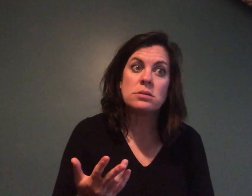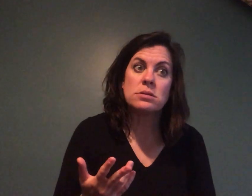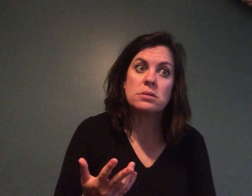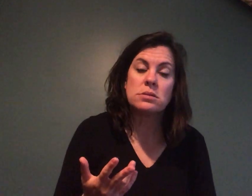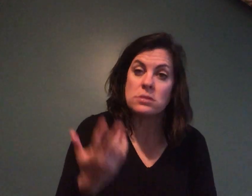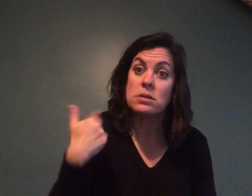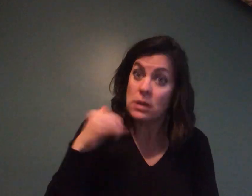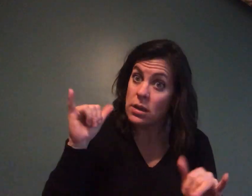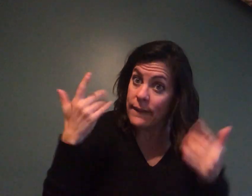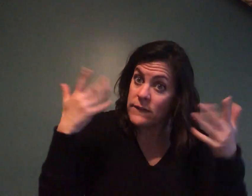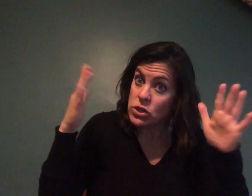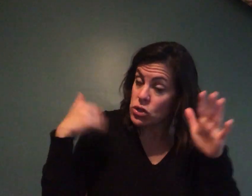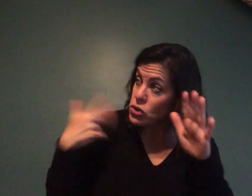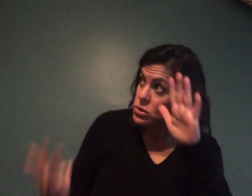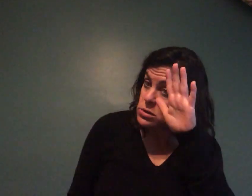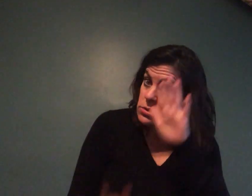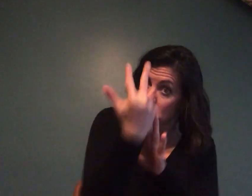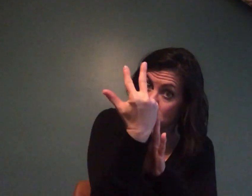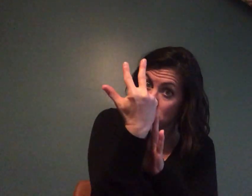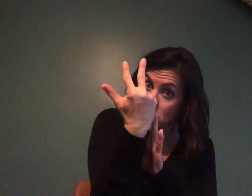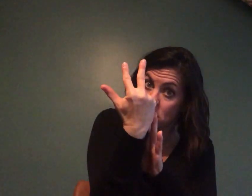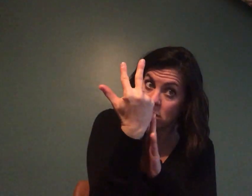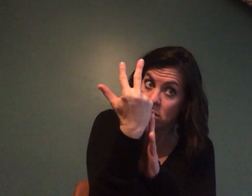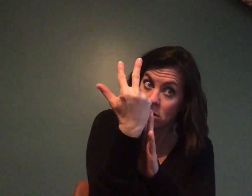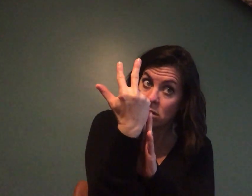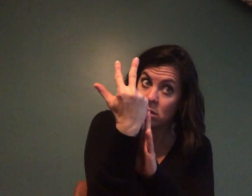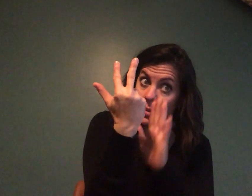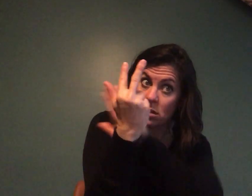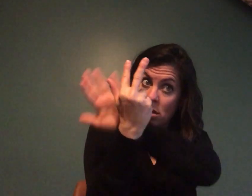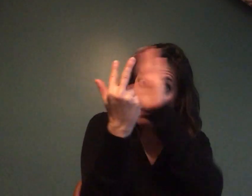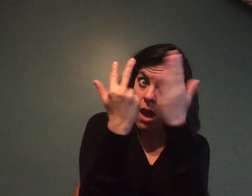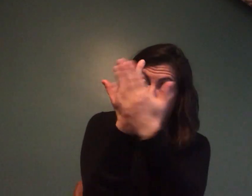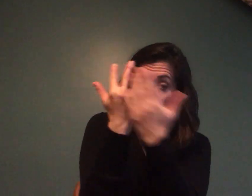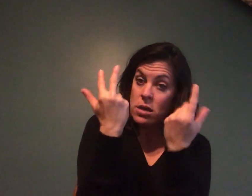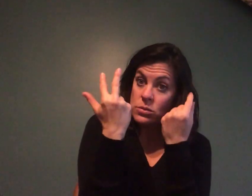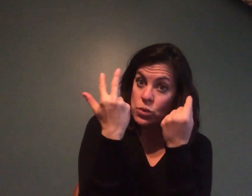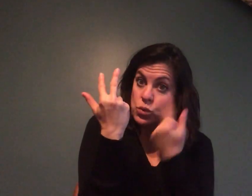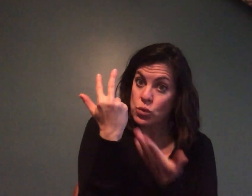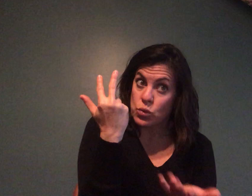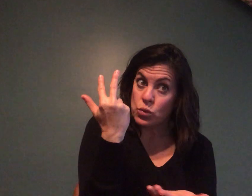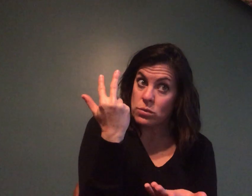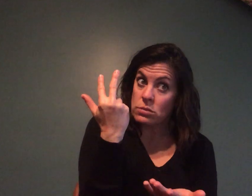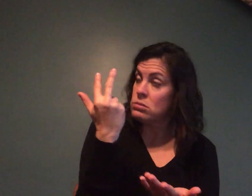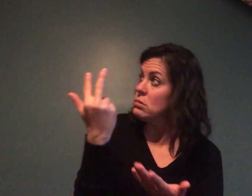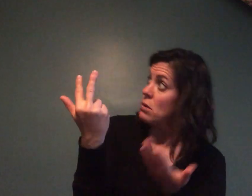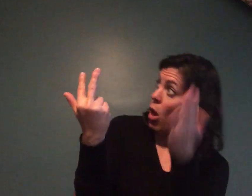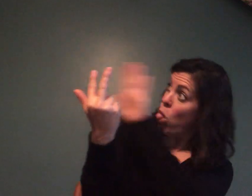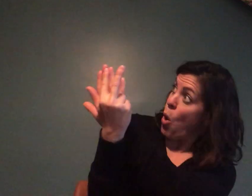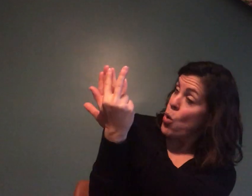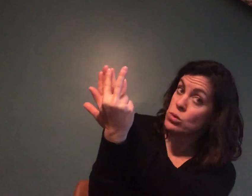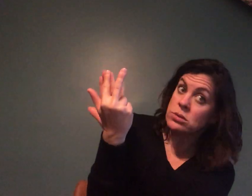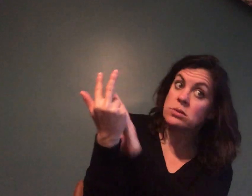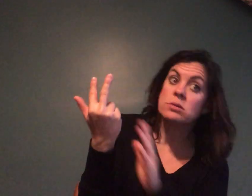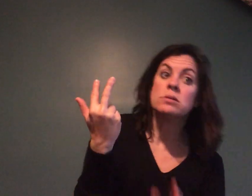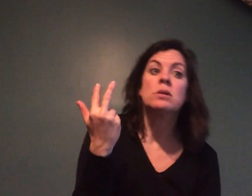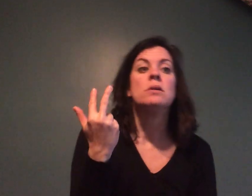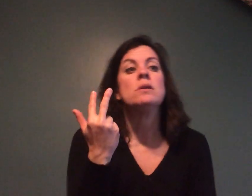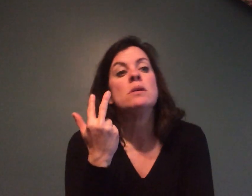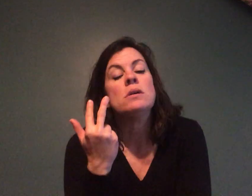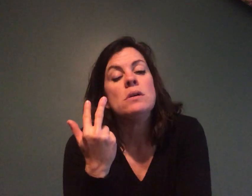You close the box so they won't Come on, Sam. You know this, Sam. You know the answer. You would put a greenie in. You put a greenie in. What the heck's a